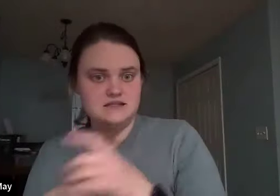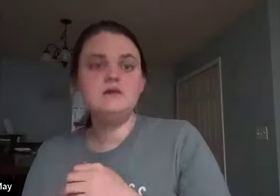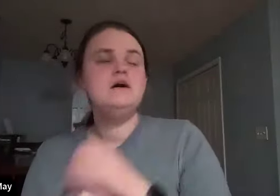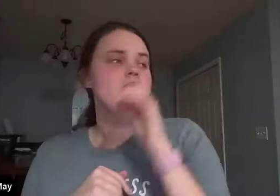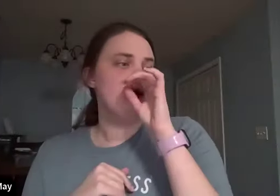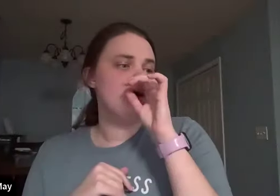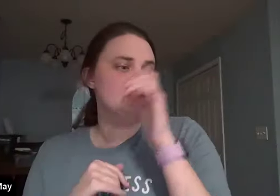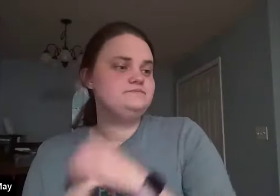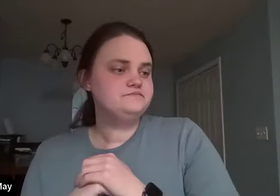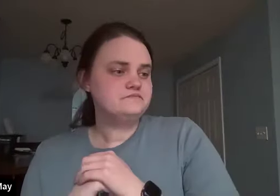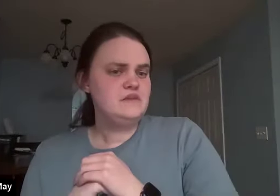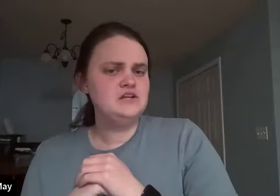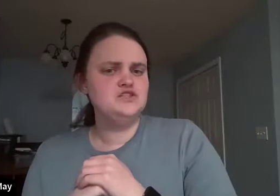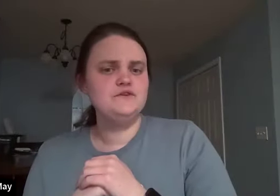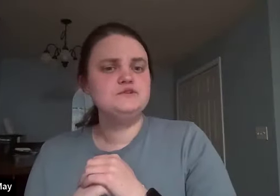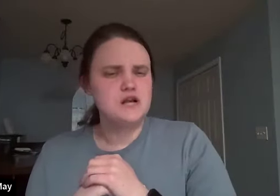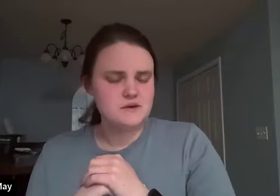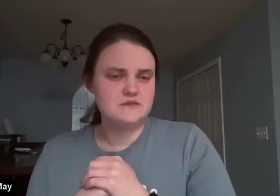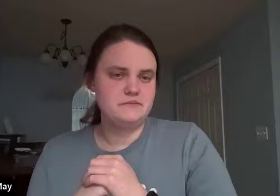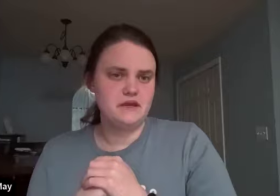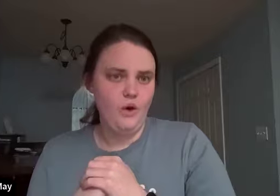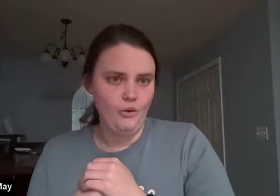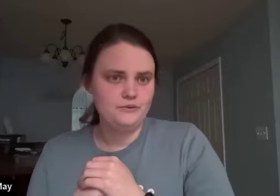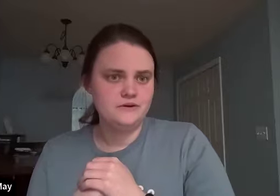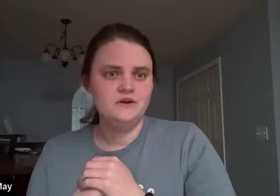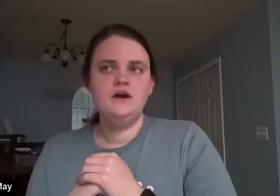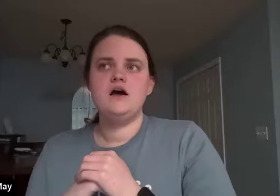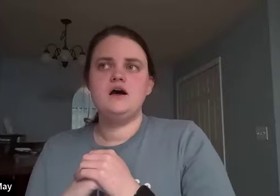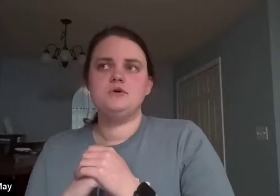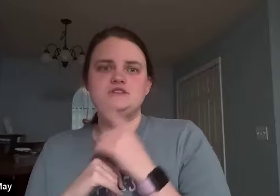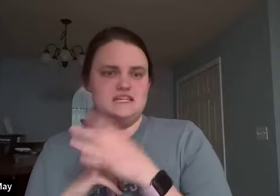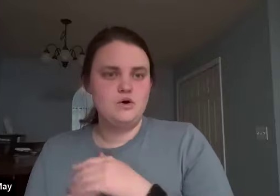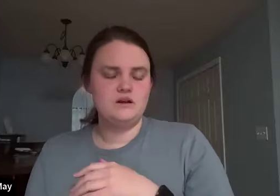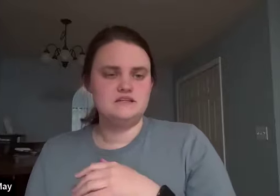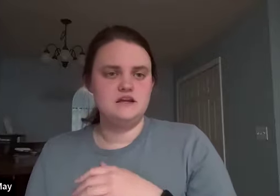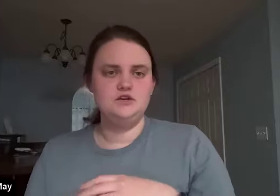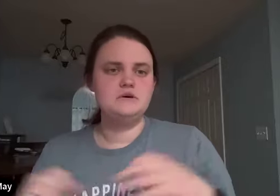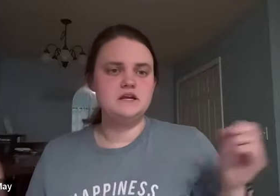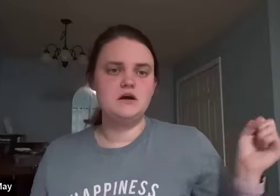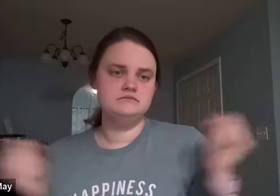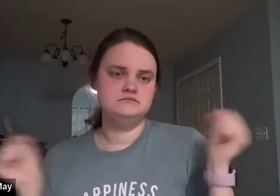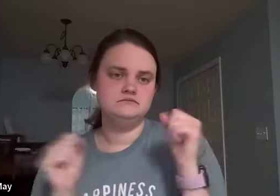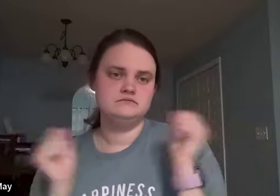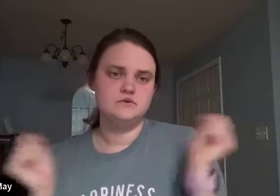ASL. So if you were talking about something being cold, or you're saying it's cold outside, you want to go